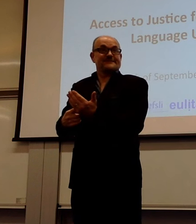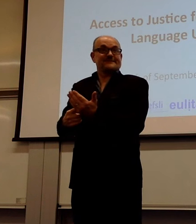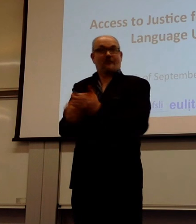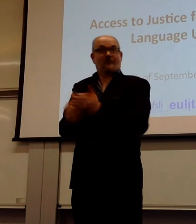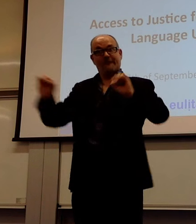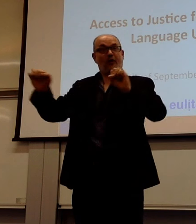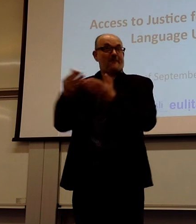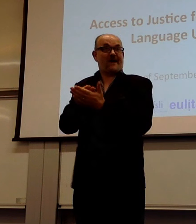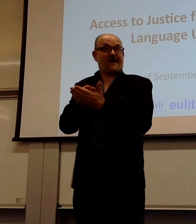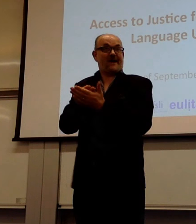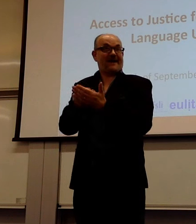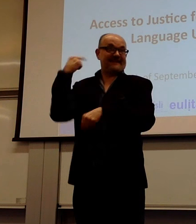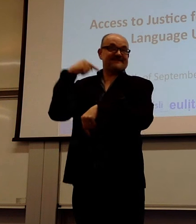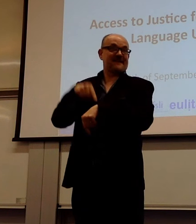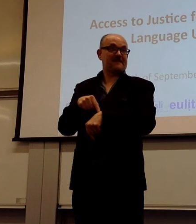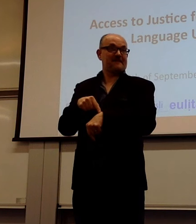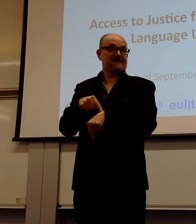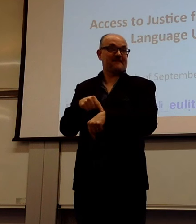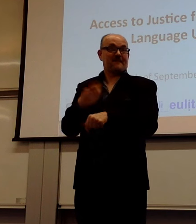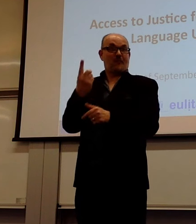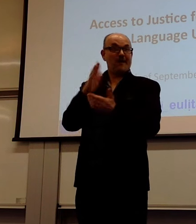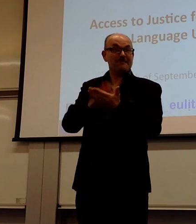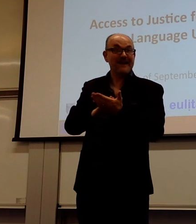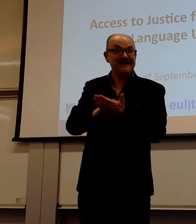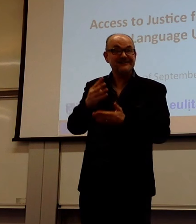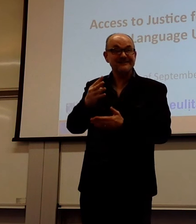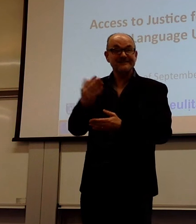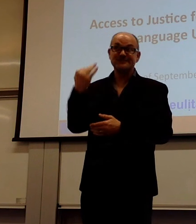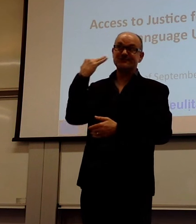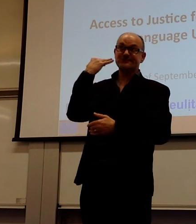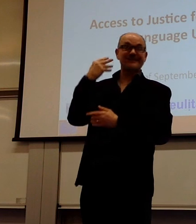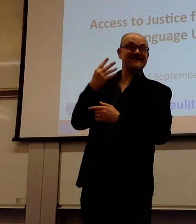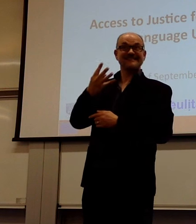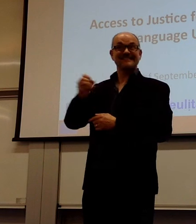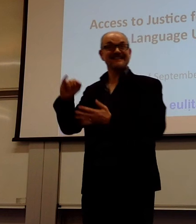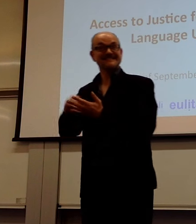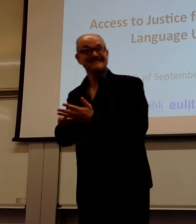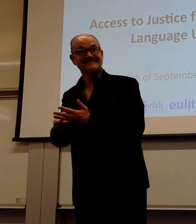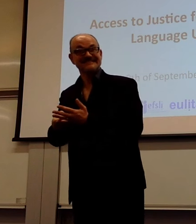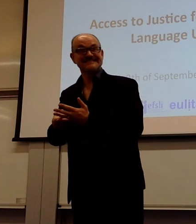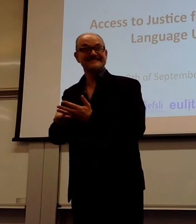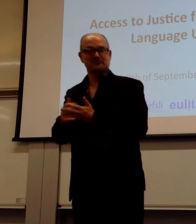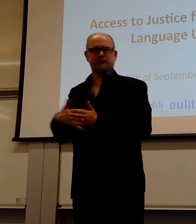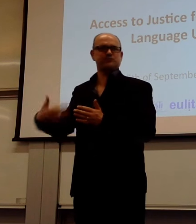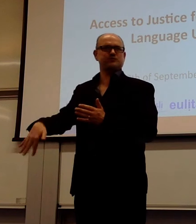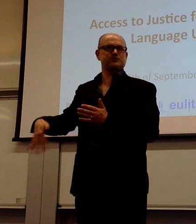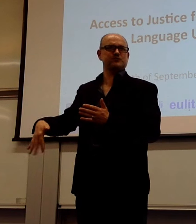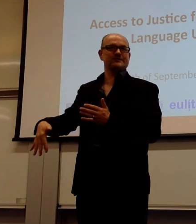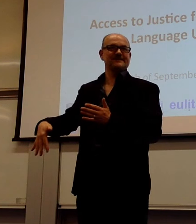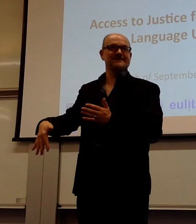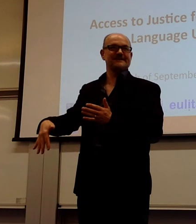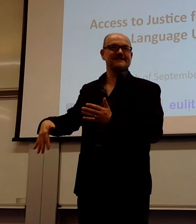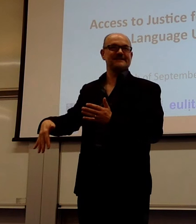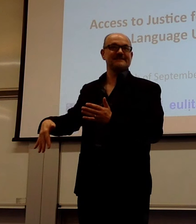something in the region of £1 million worth at that time to fund a 6-week trial that ended in disaster. So a